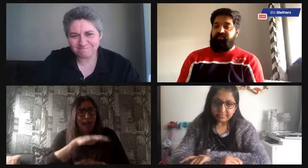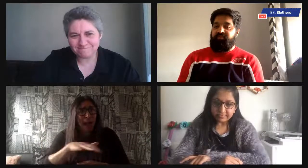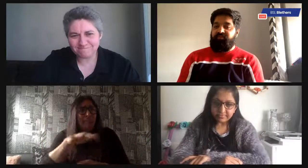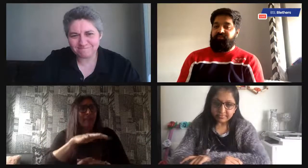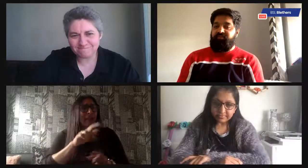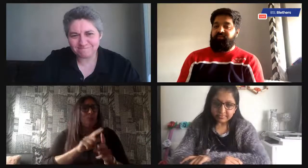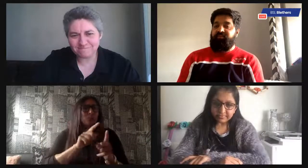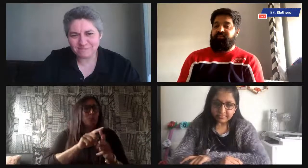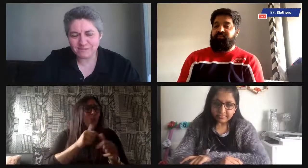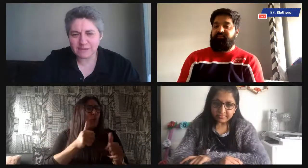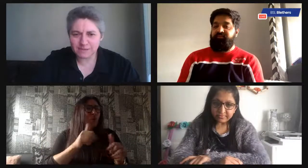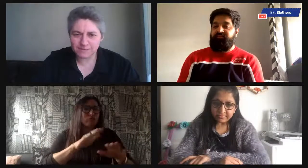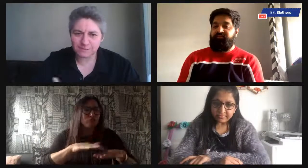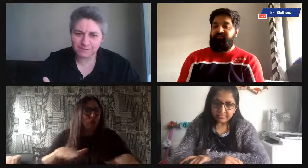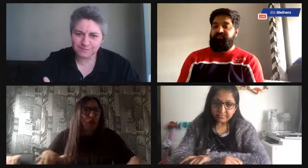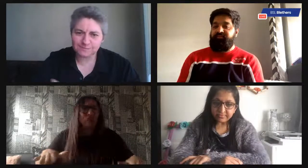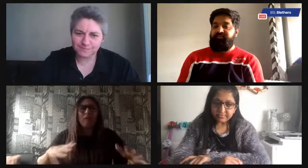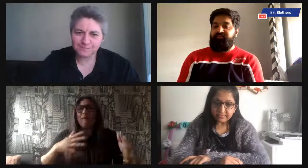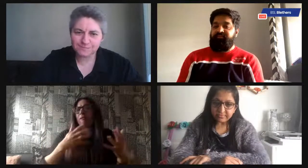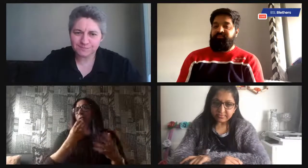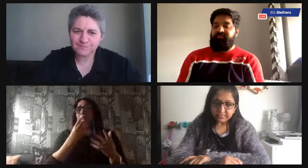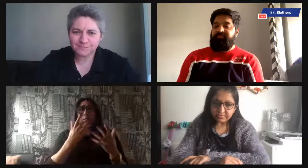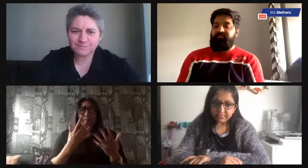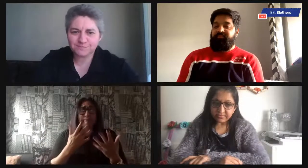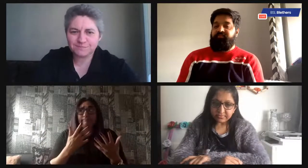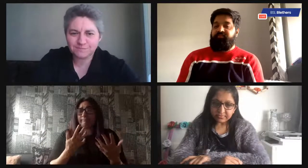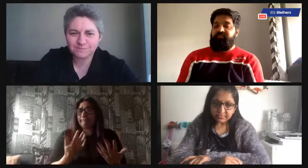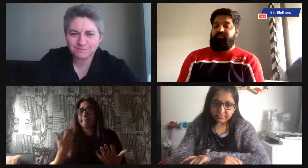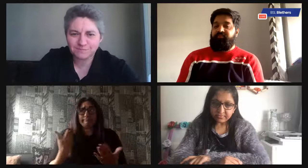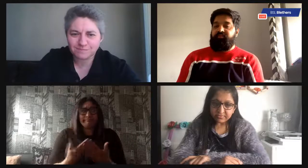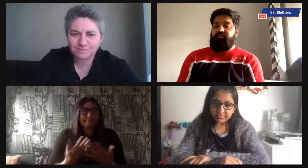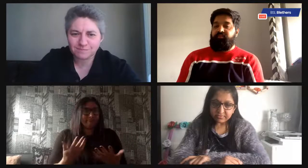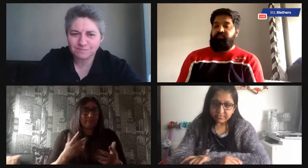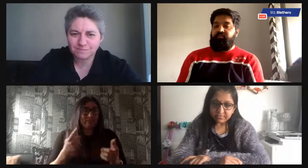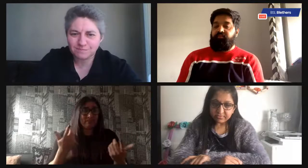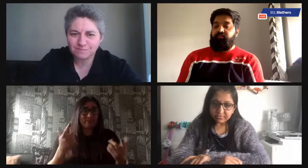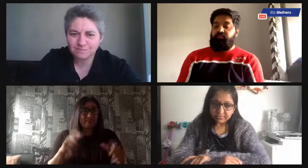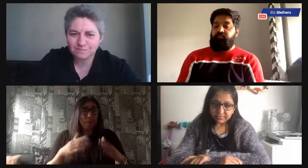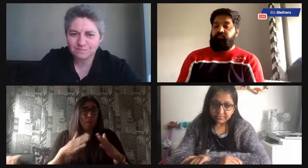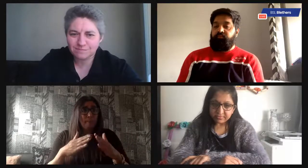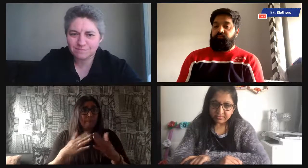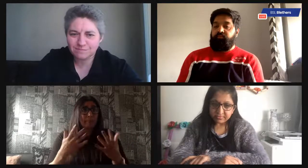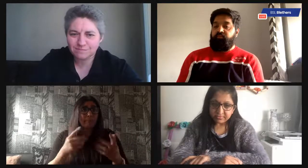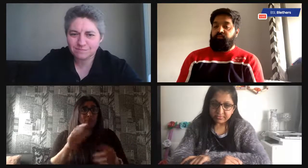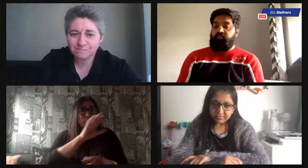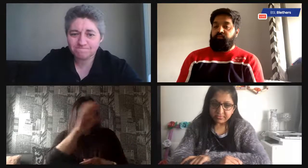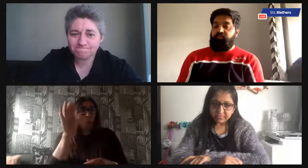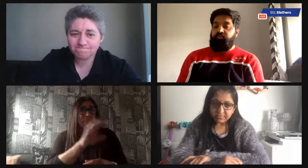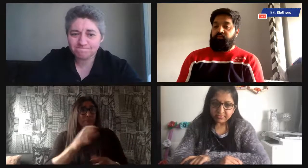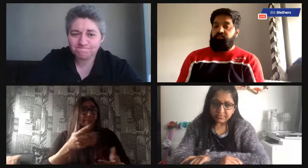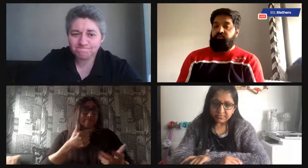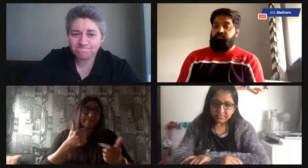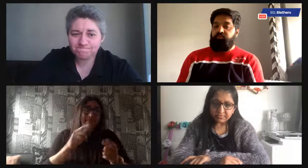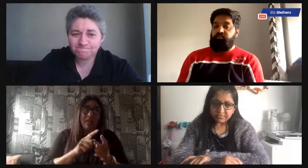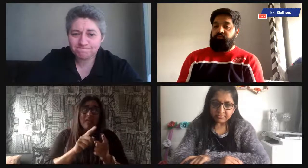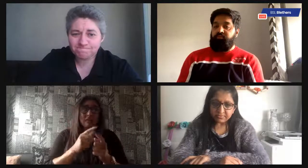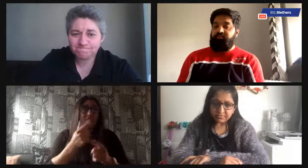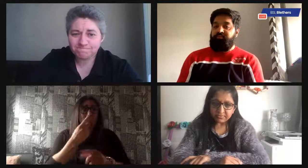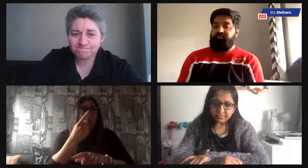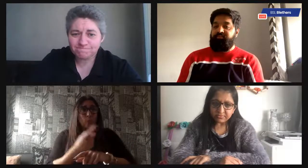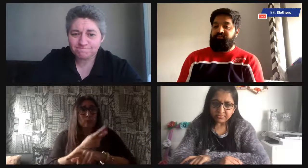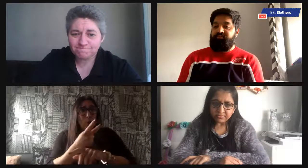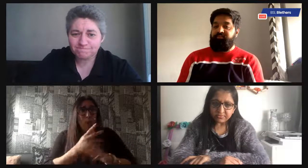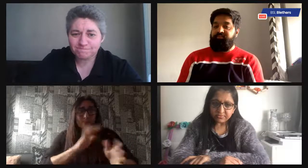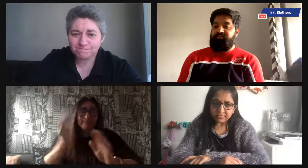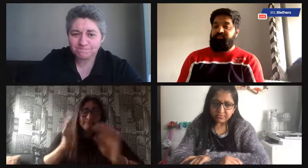of decorations. You bring your family and the children. It's just such a wonderful celebration. But now we're all at home,